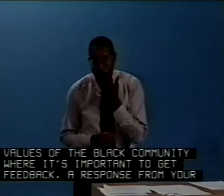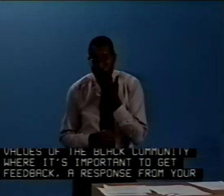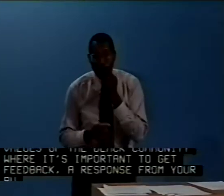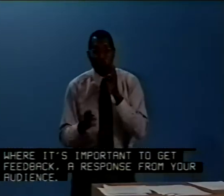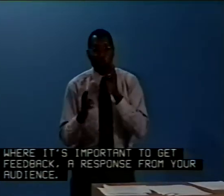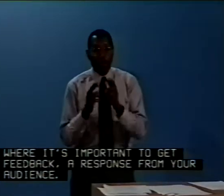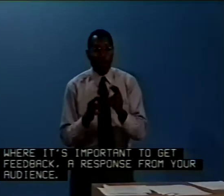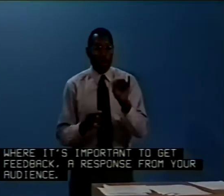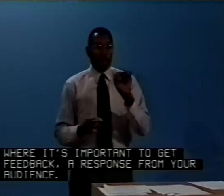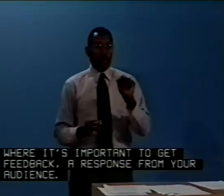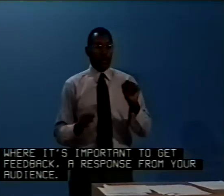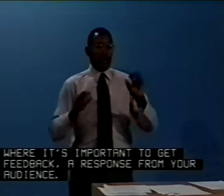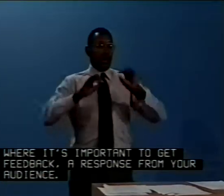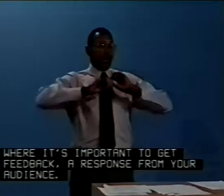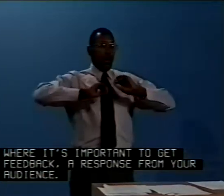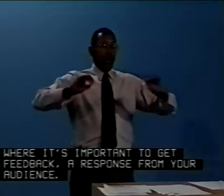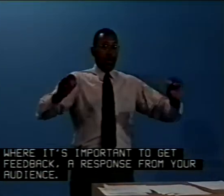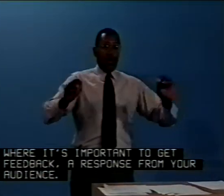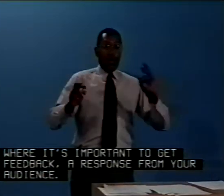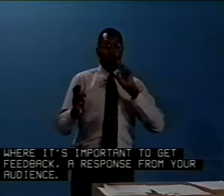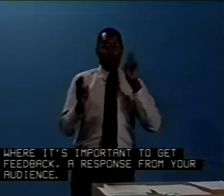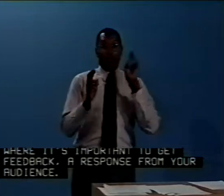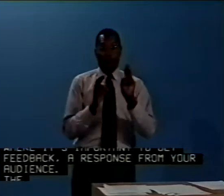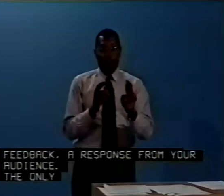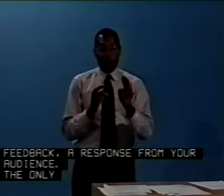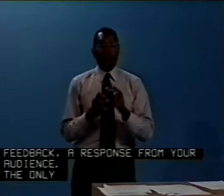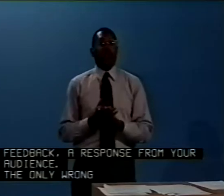The only wrong response in that setting is no response.